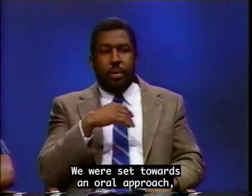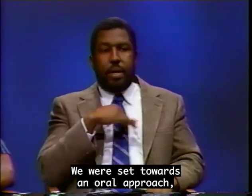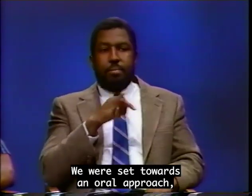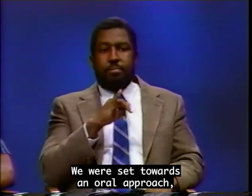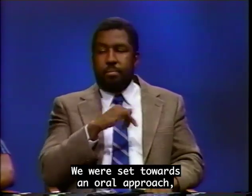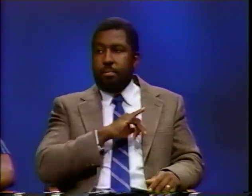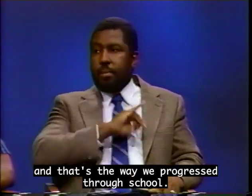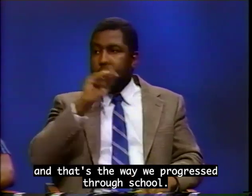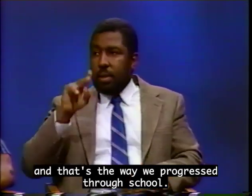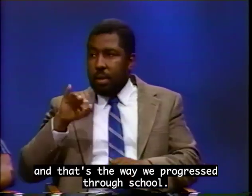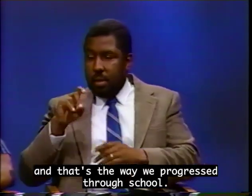approach, and